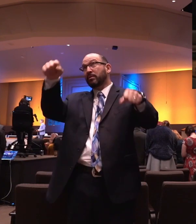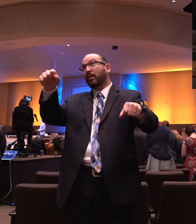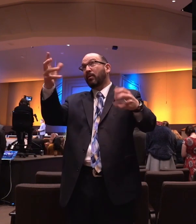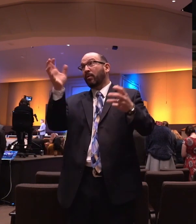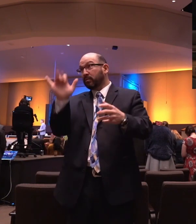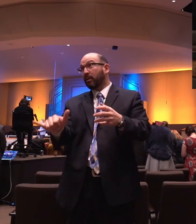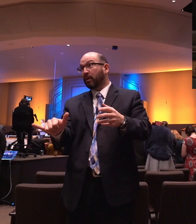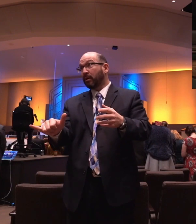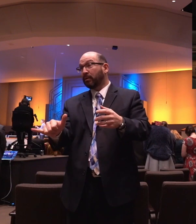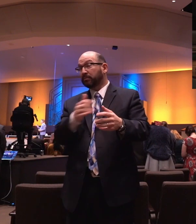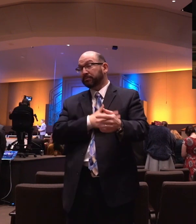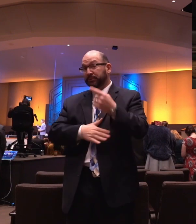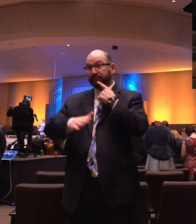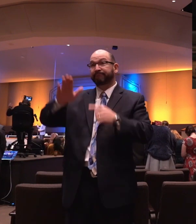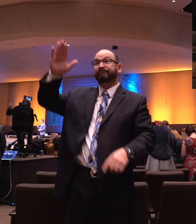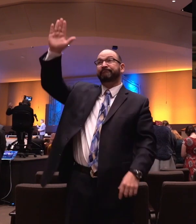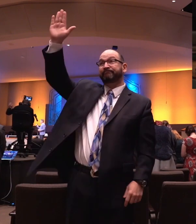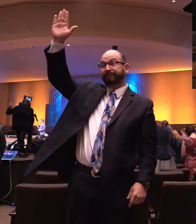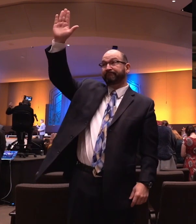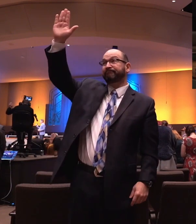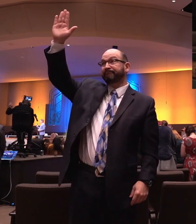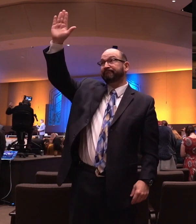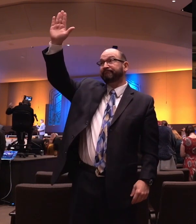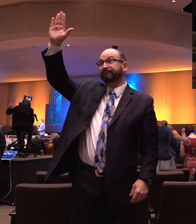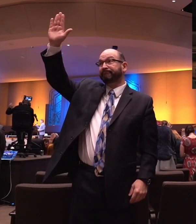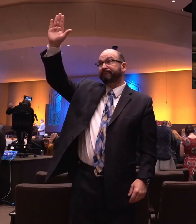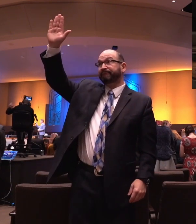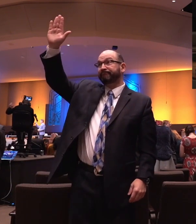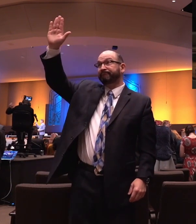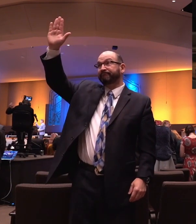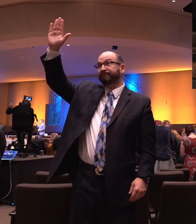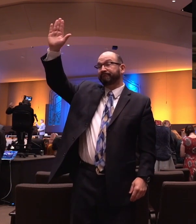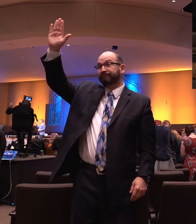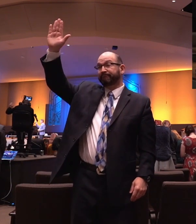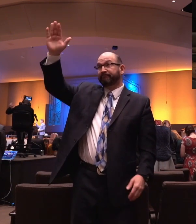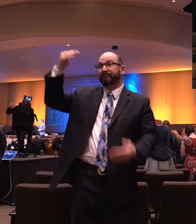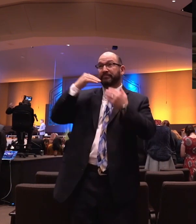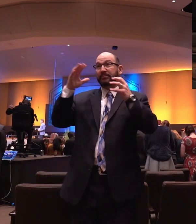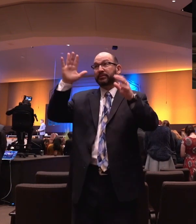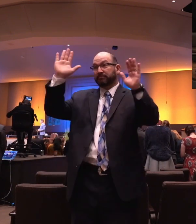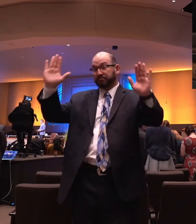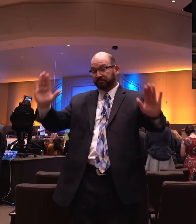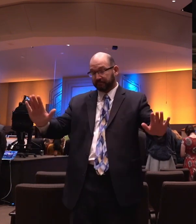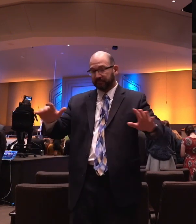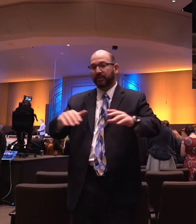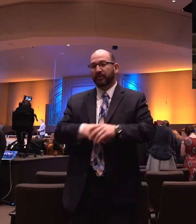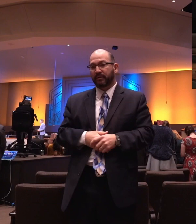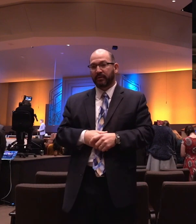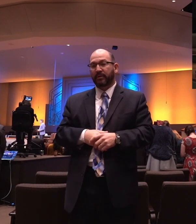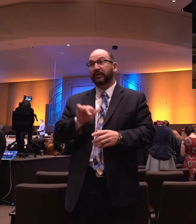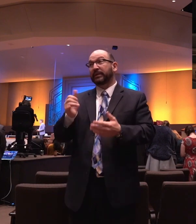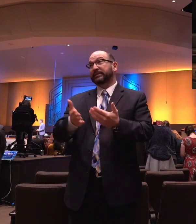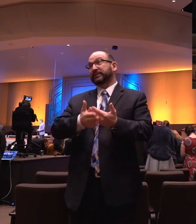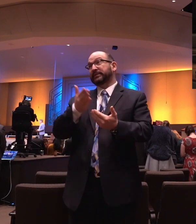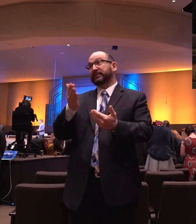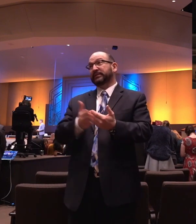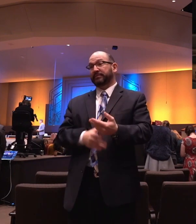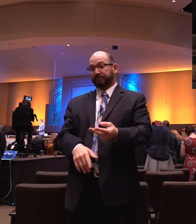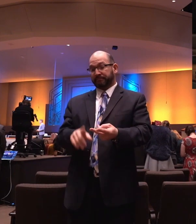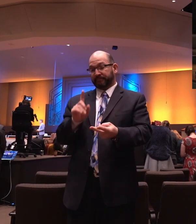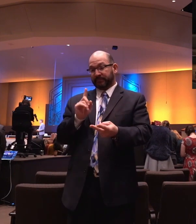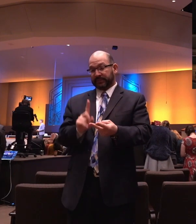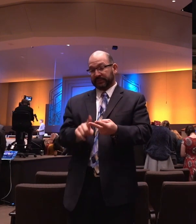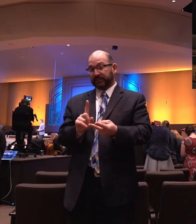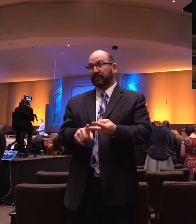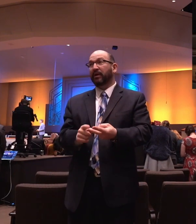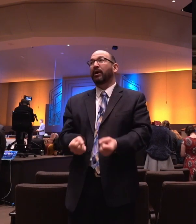that's your desire, would you raise your hand and hold it up high? Thank you. You can put your hands down. That's the easy part. Here's the hard part.